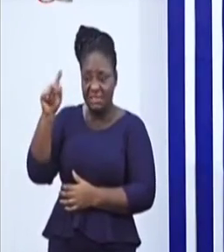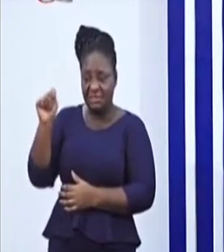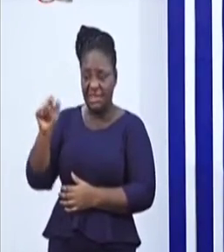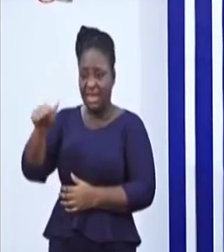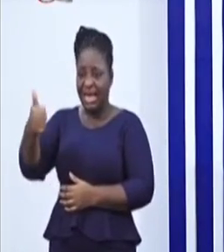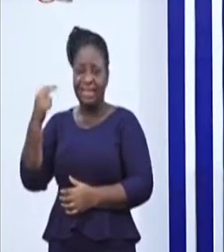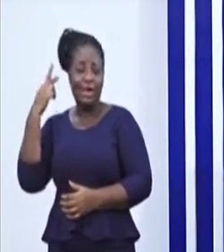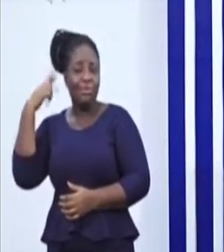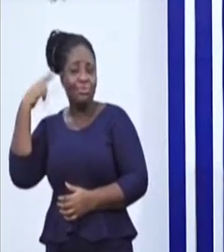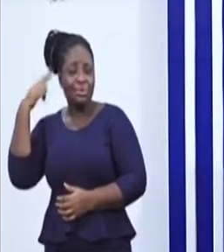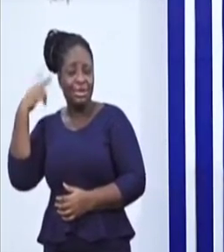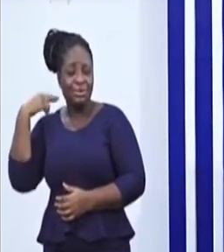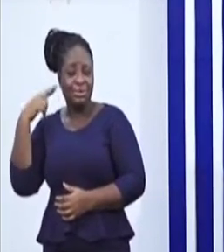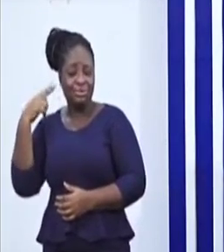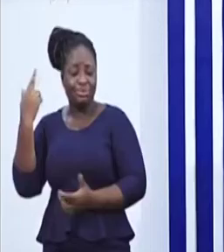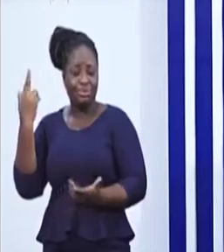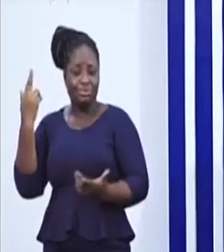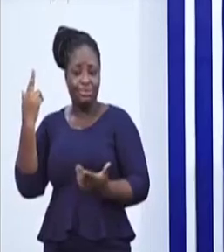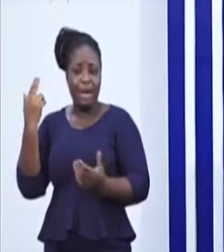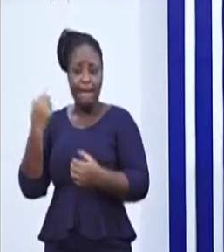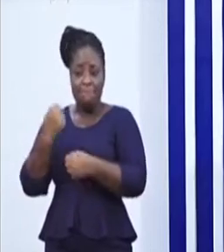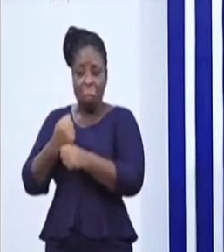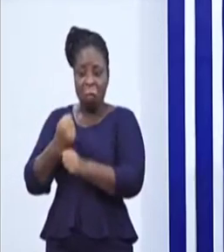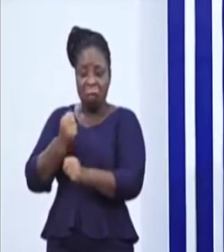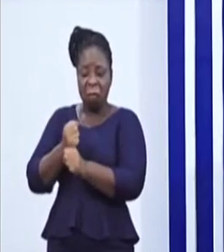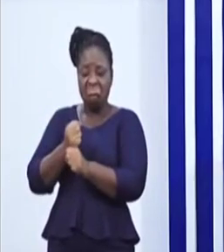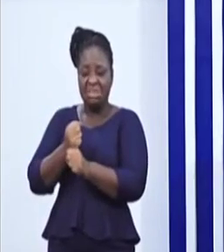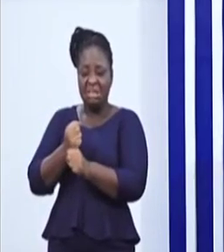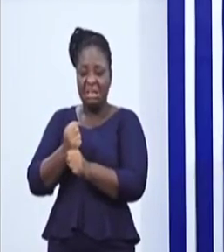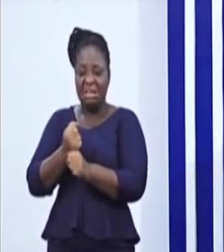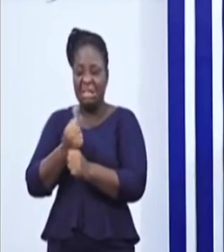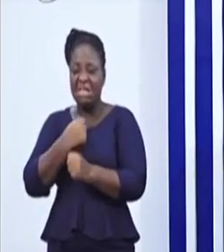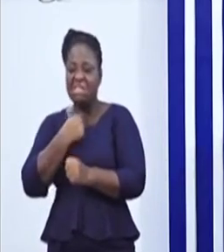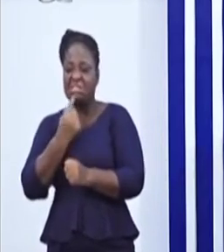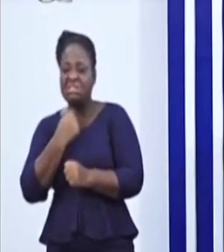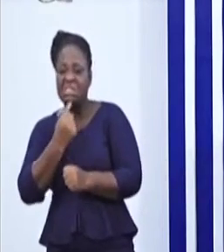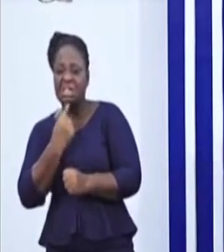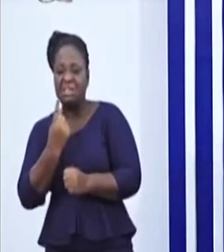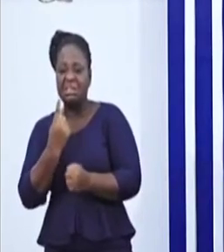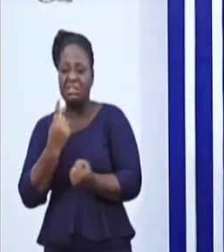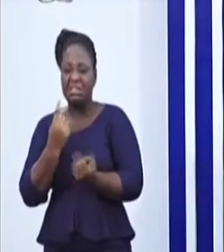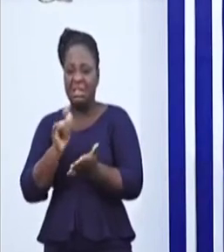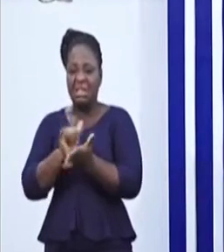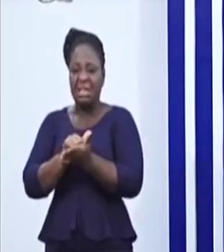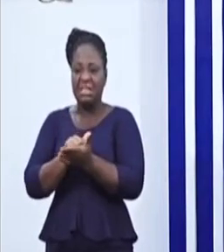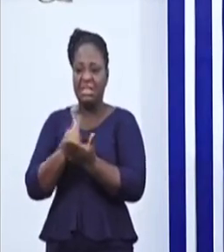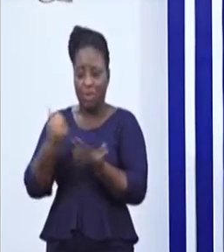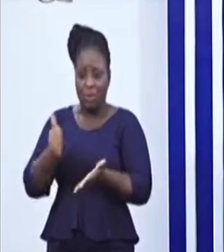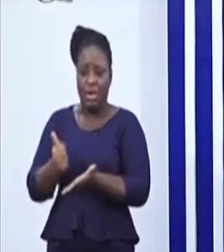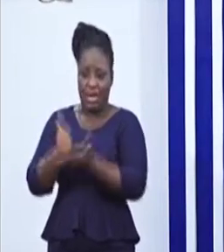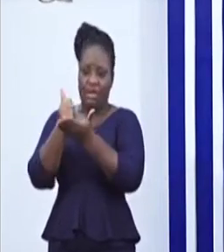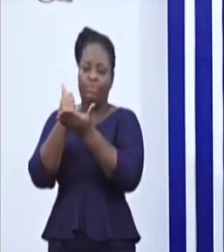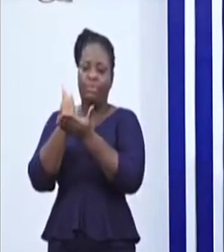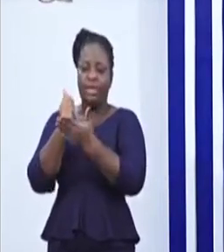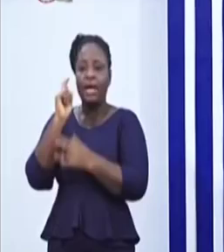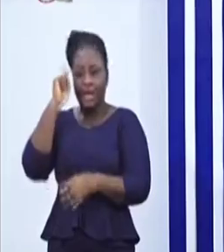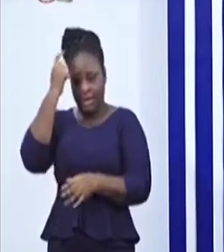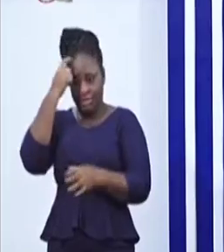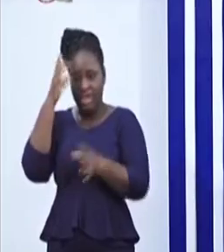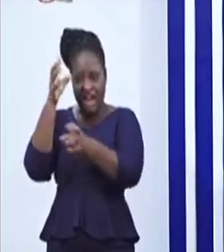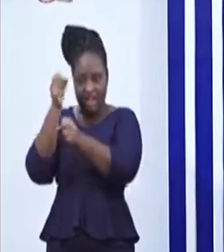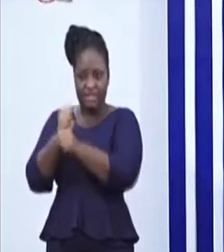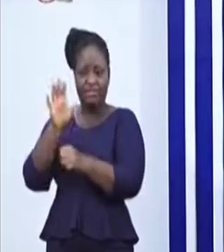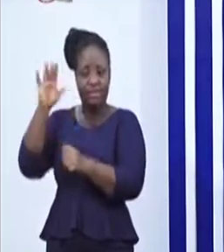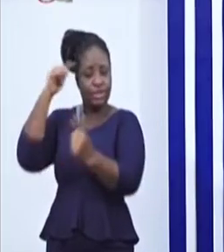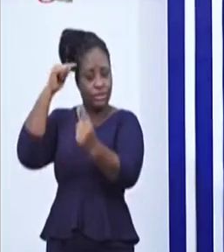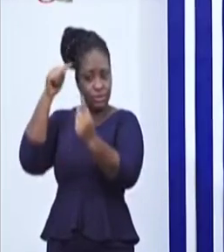other broadcast media channels, make statements and add their voice to that of government, the